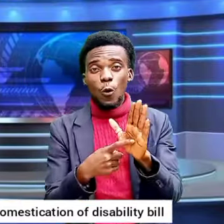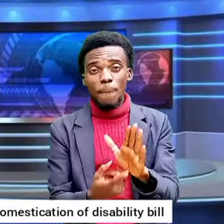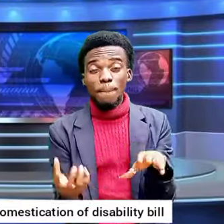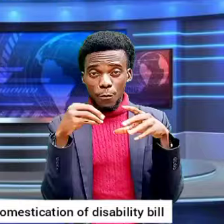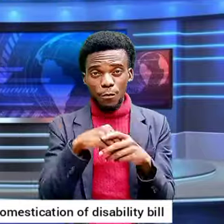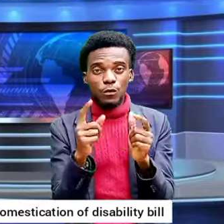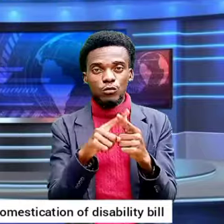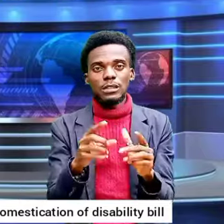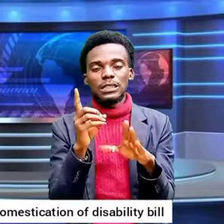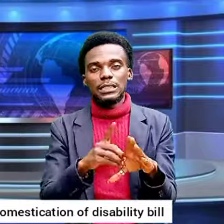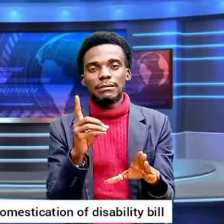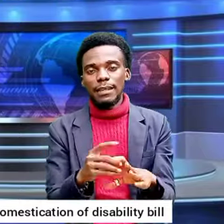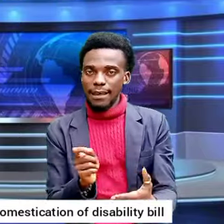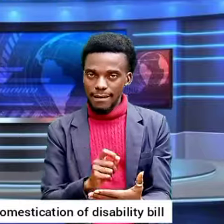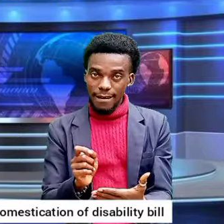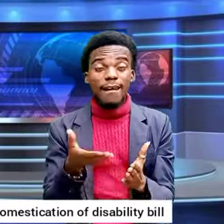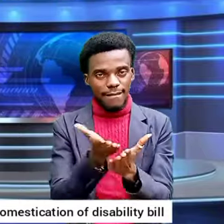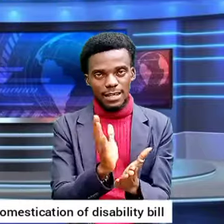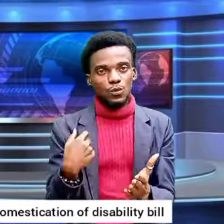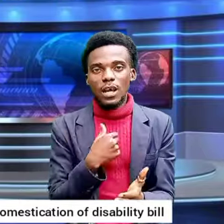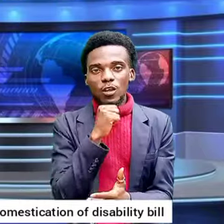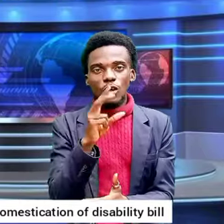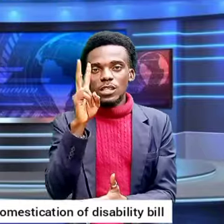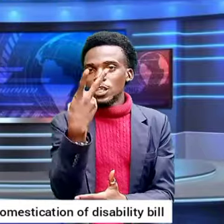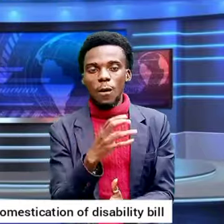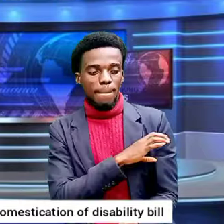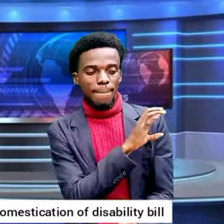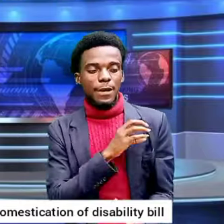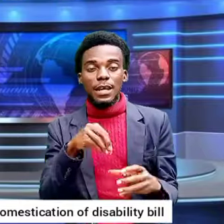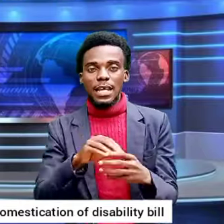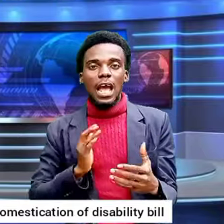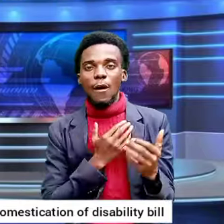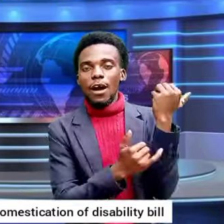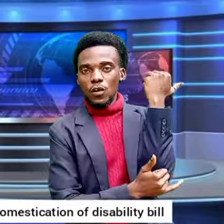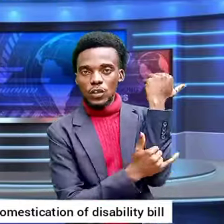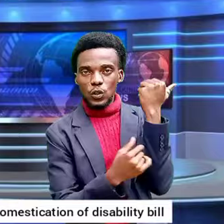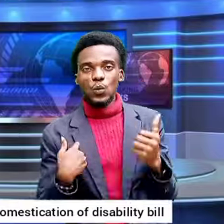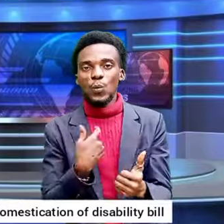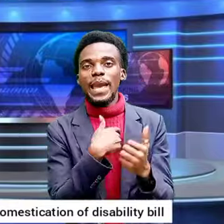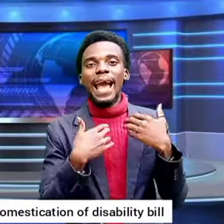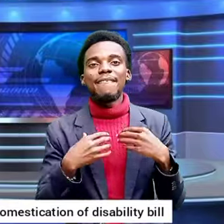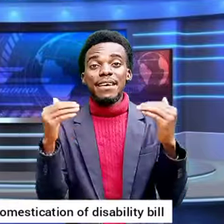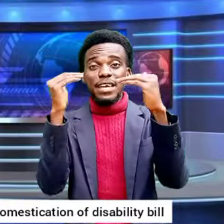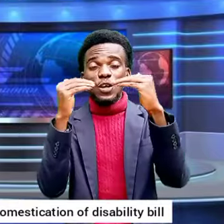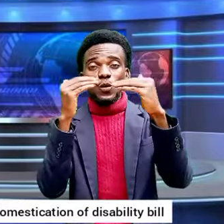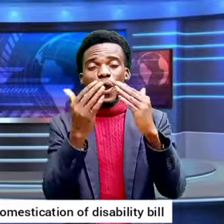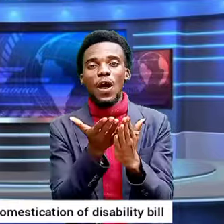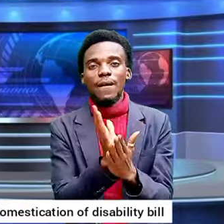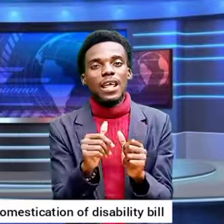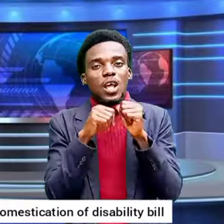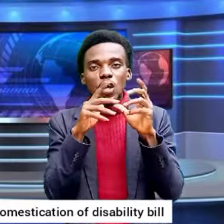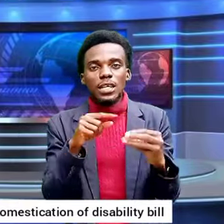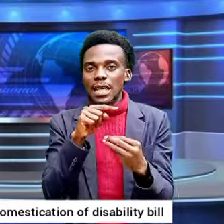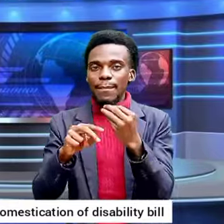disability rights," "We are not second citizens in our country," "We have equal rights," "Nothing about us without